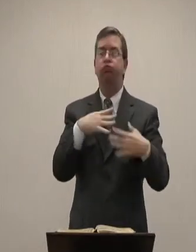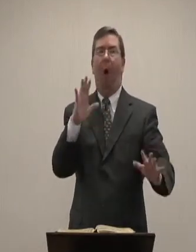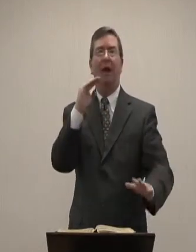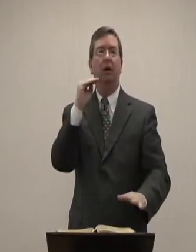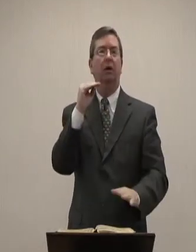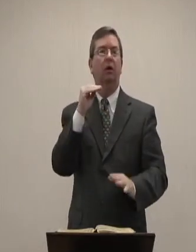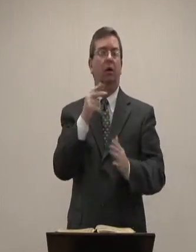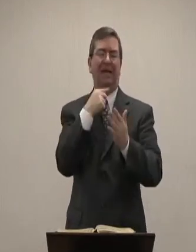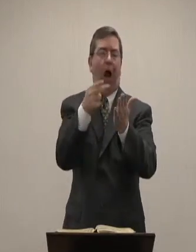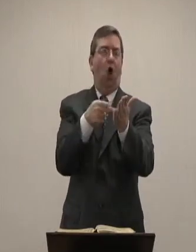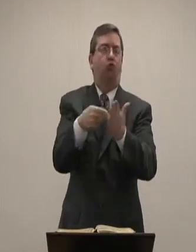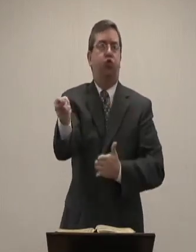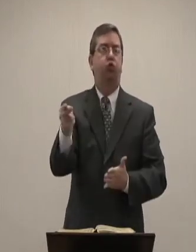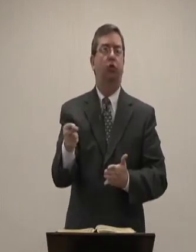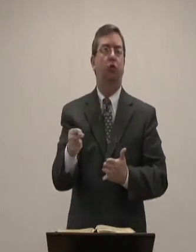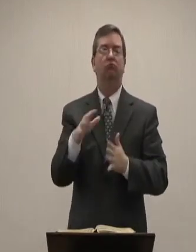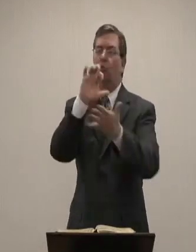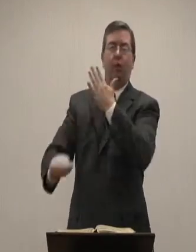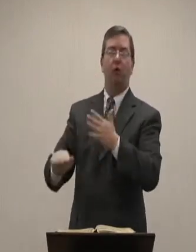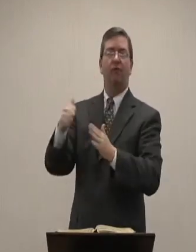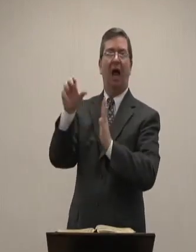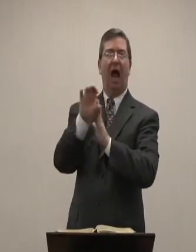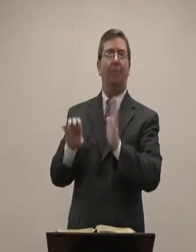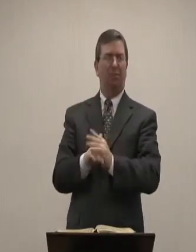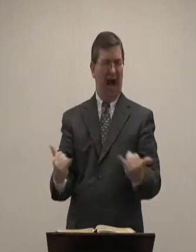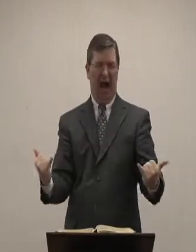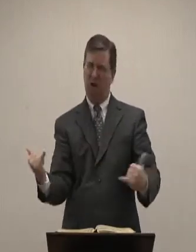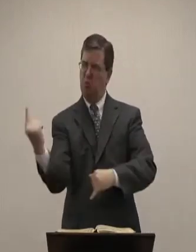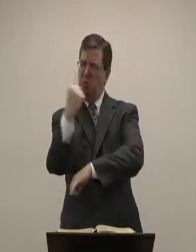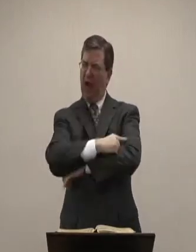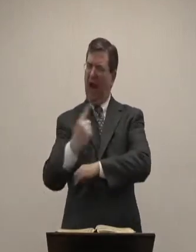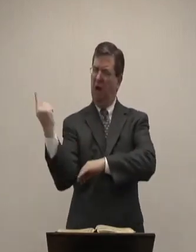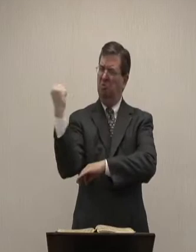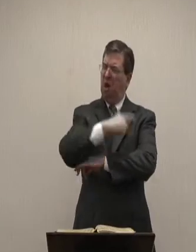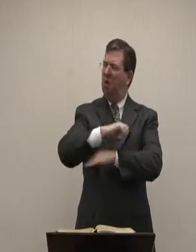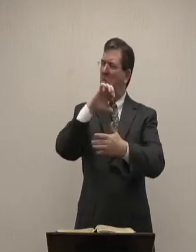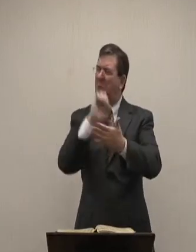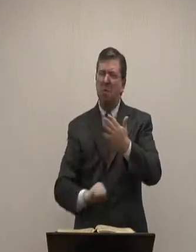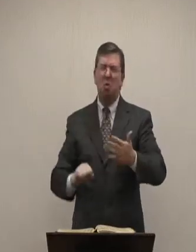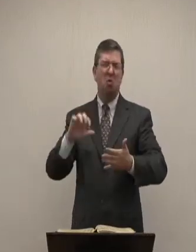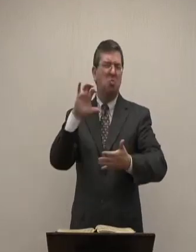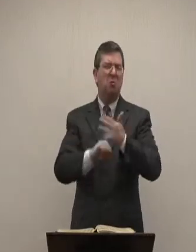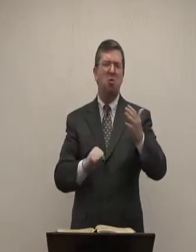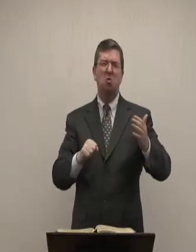A lot of people don't believe in the Ten Commandments, and they want to have it removed.